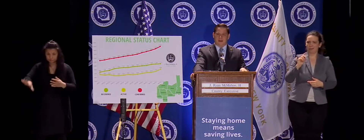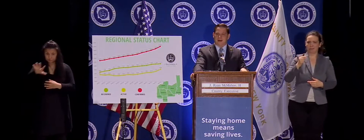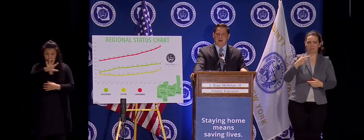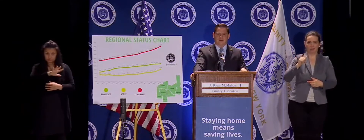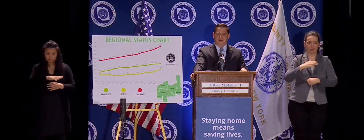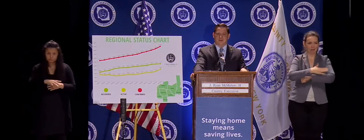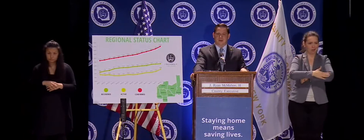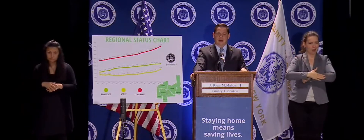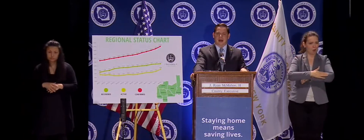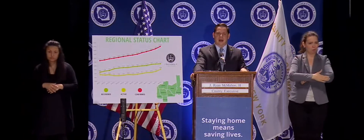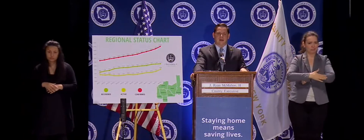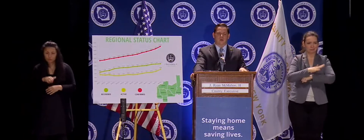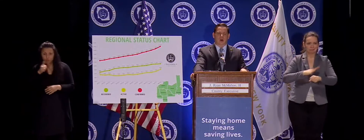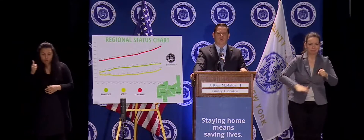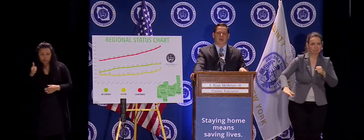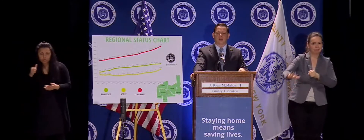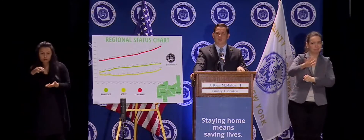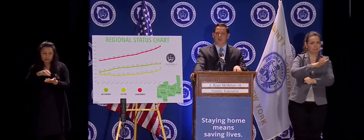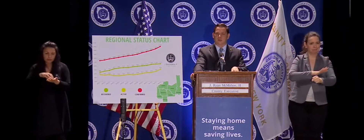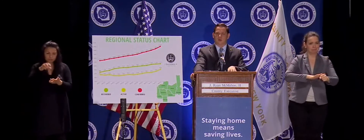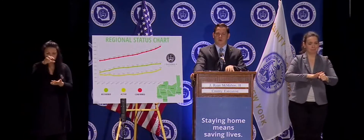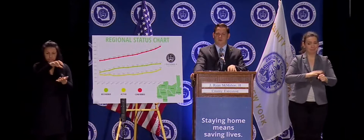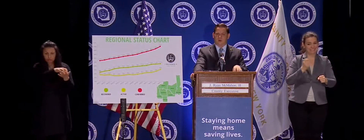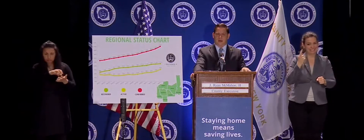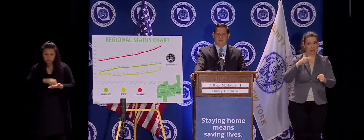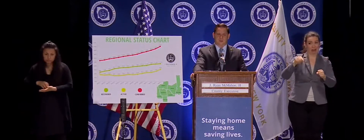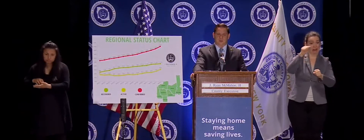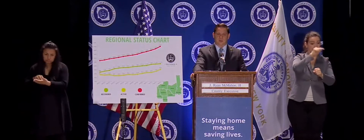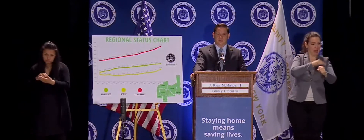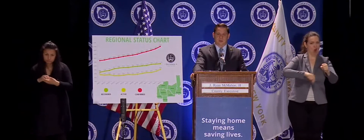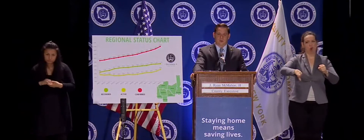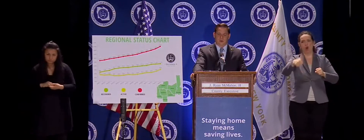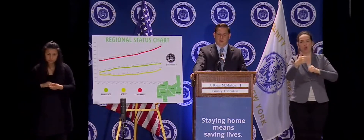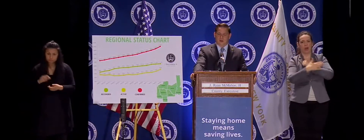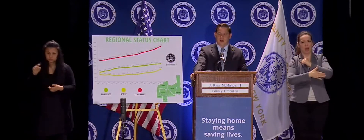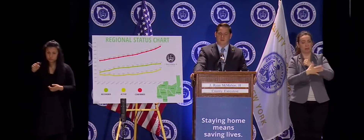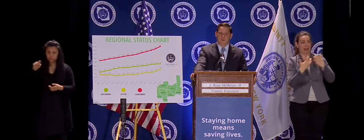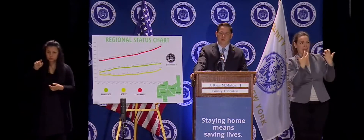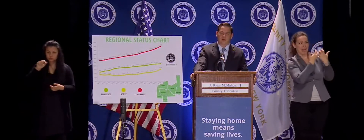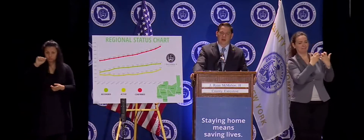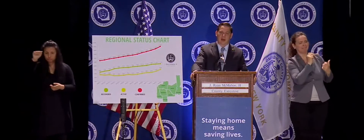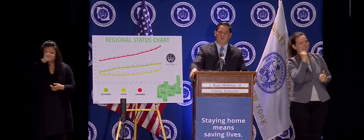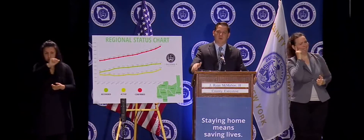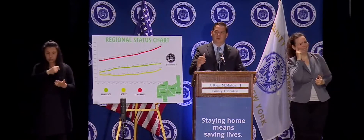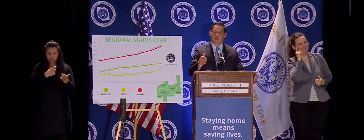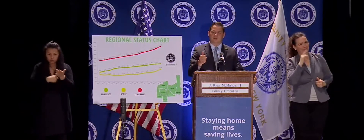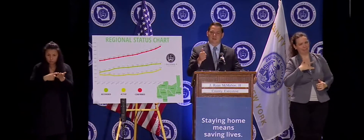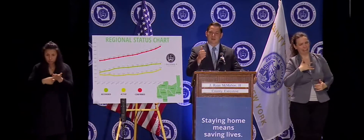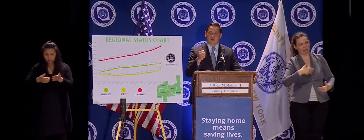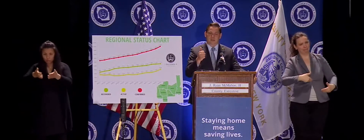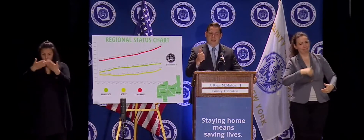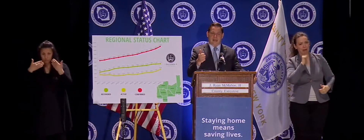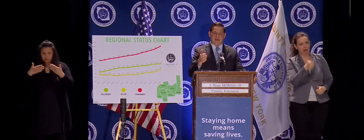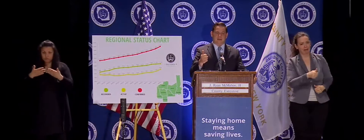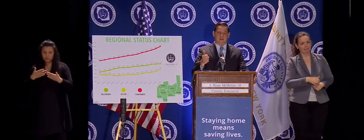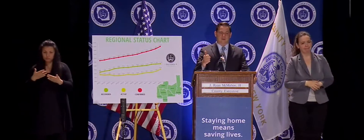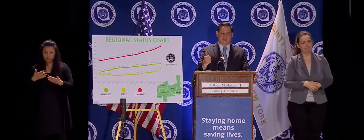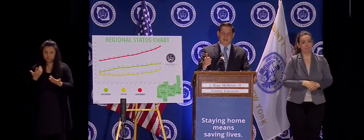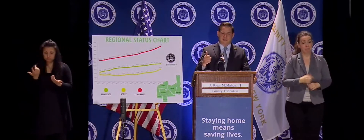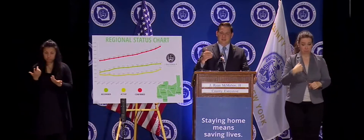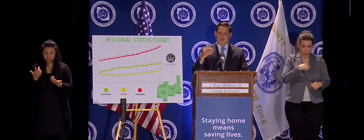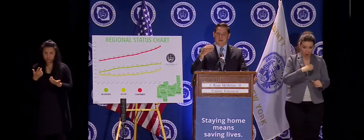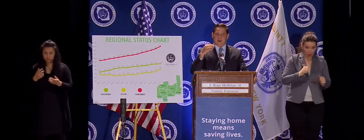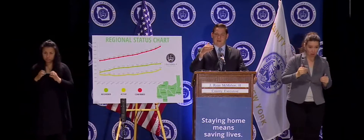have we met it? I don't think. I don't know. Can you meet it moving forward? Absolutely. We already have buildings planned